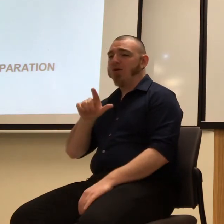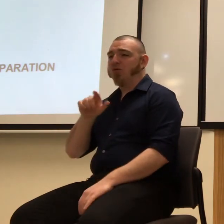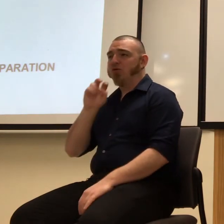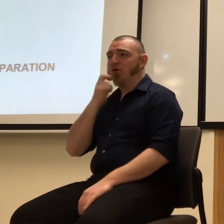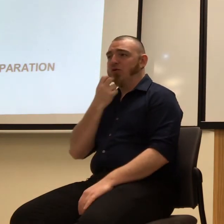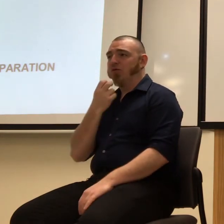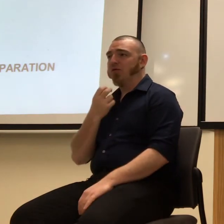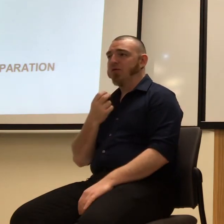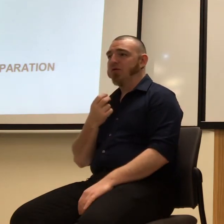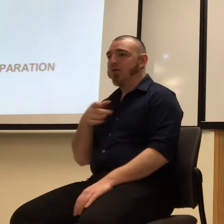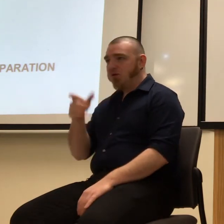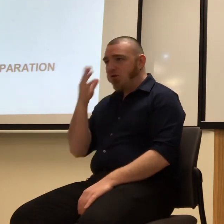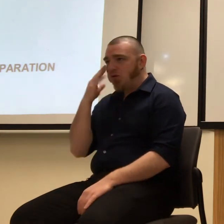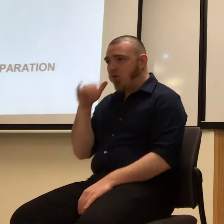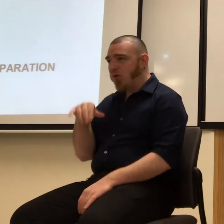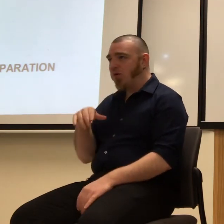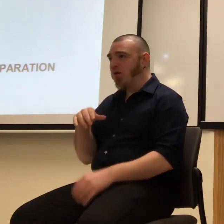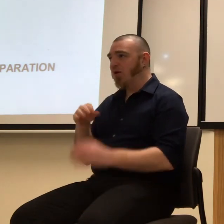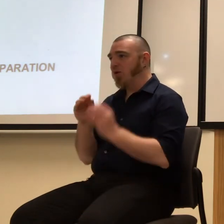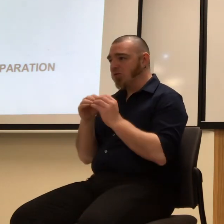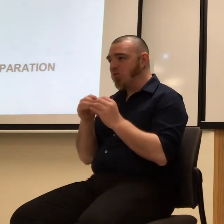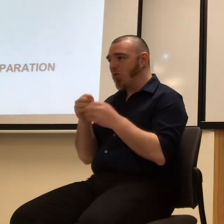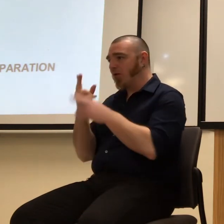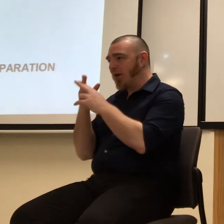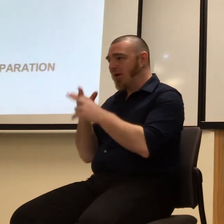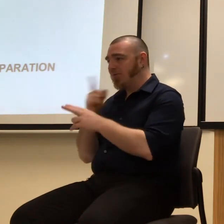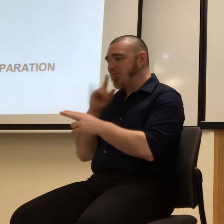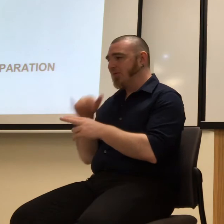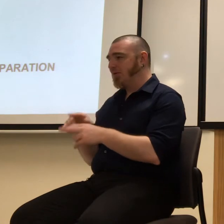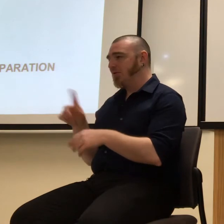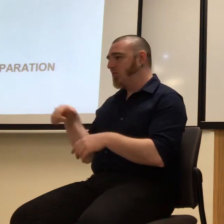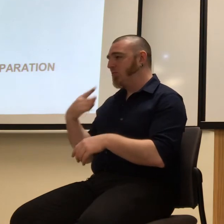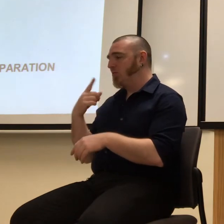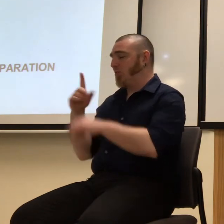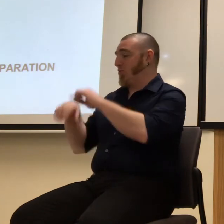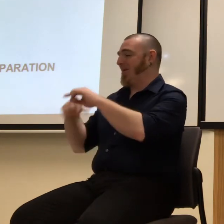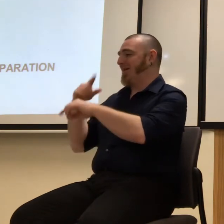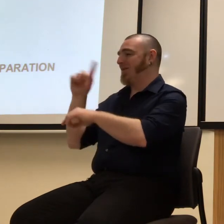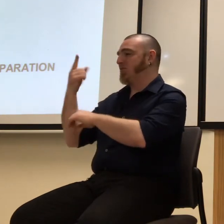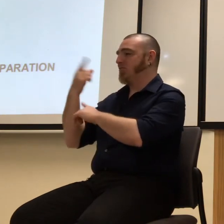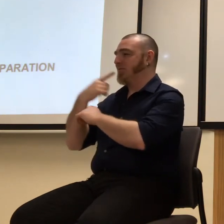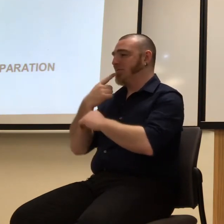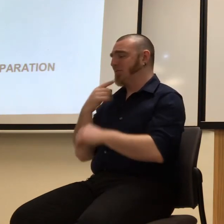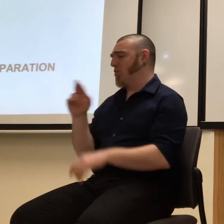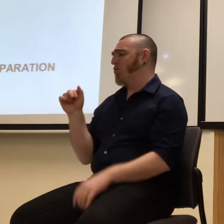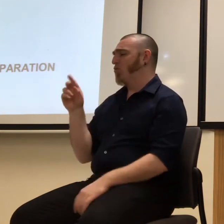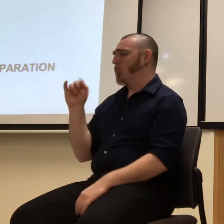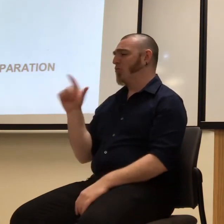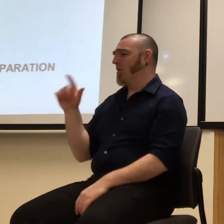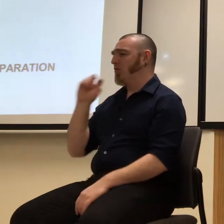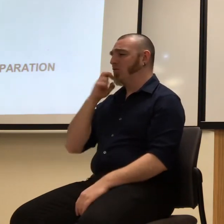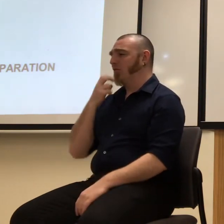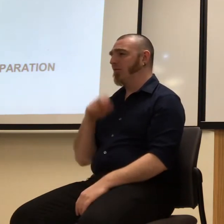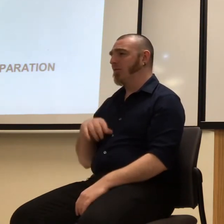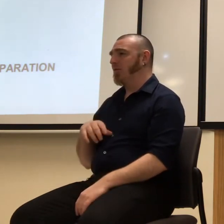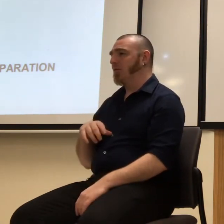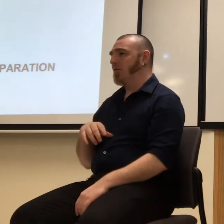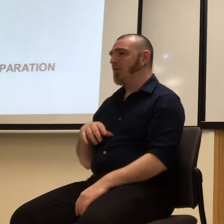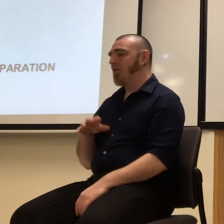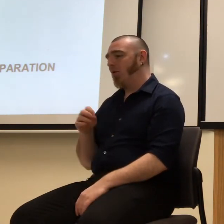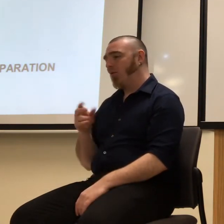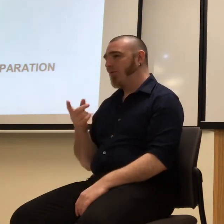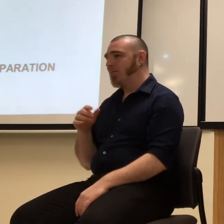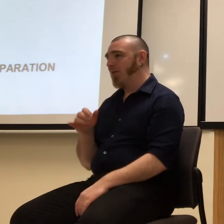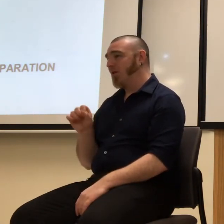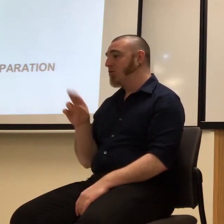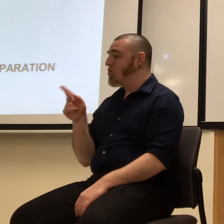nerve that I'm not teaching you. You can't just say radial nerve. It branches out, there are all these different branches, and Dr. Mellon says, oh, it's a superficial branch, and